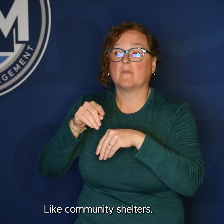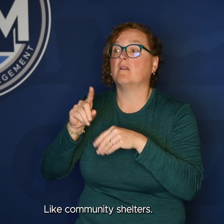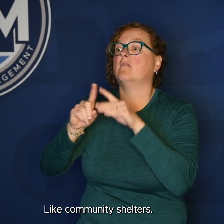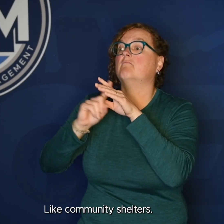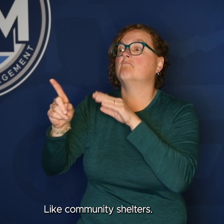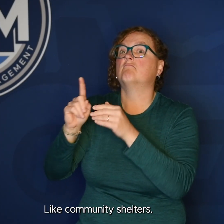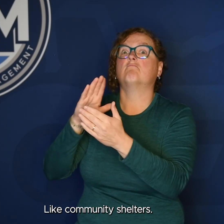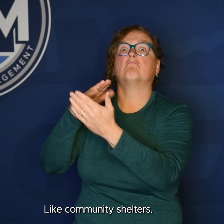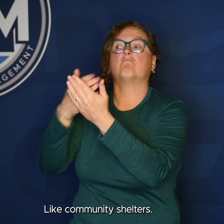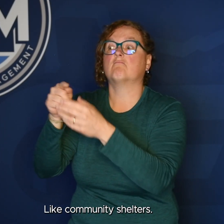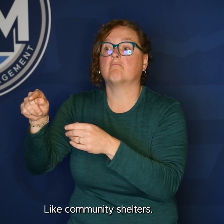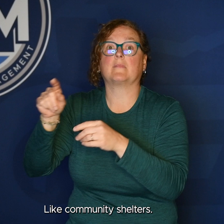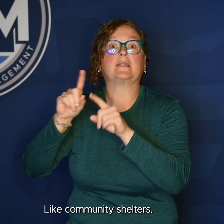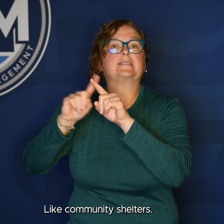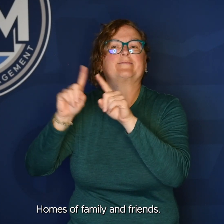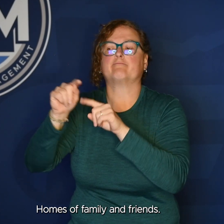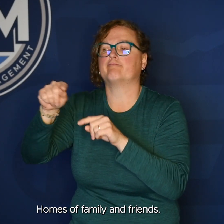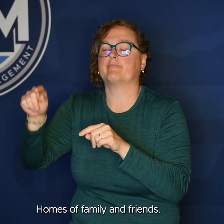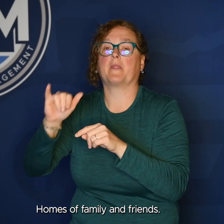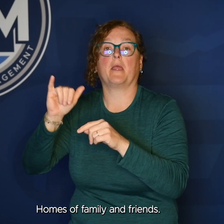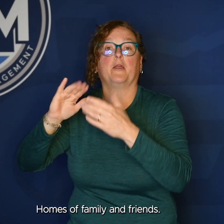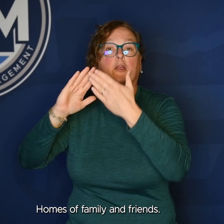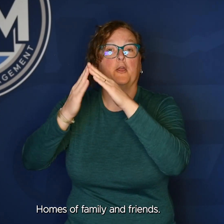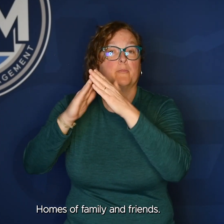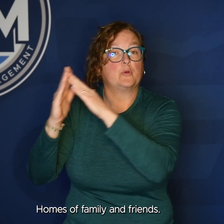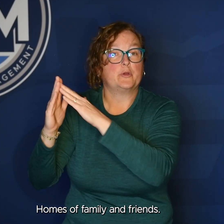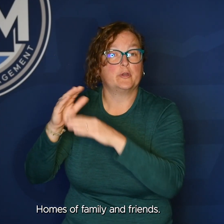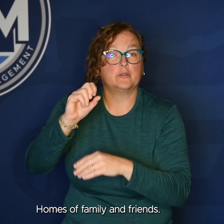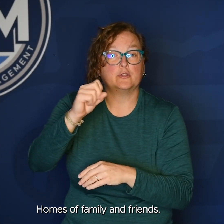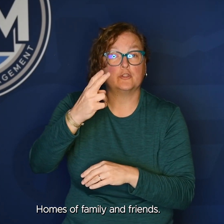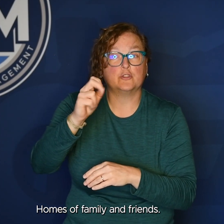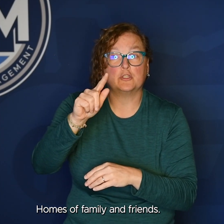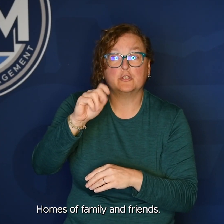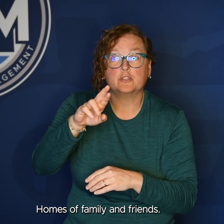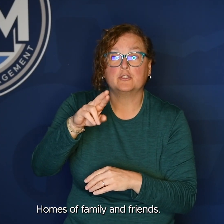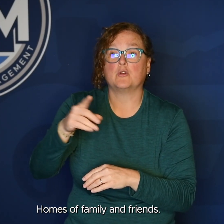like community shelters, homes of family and friends.